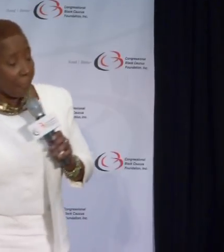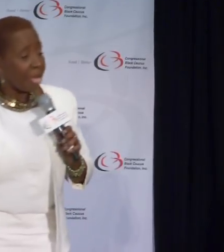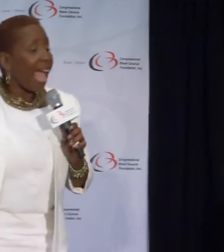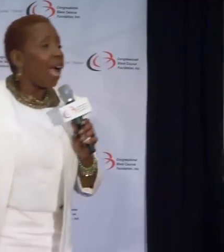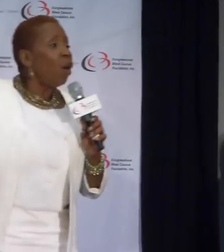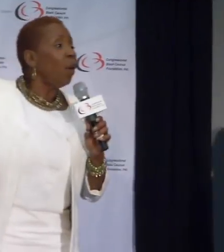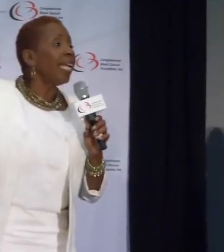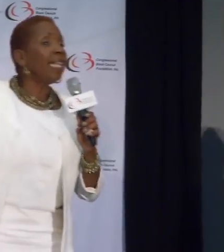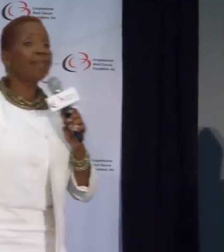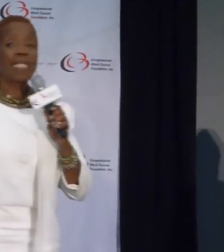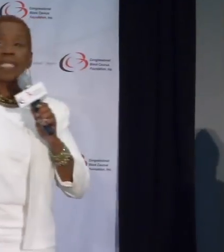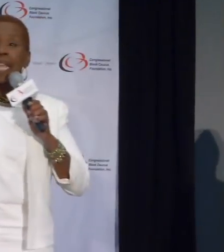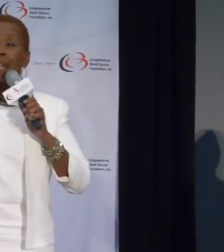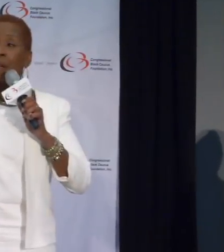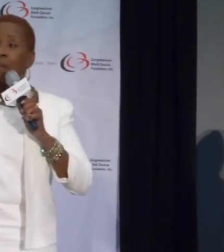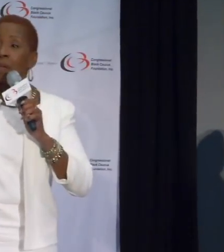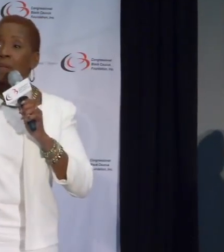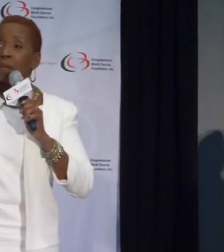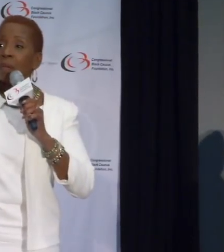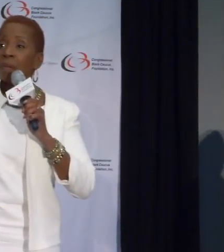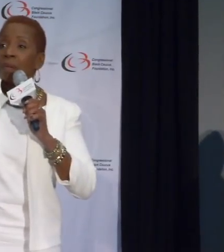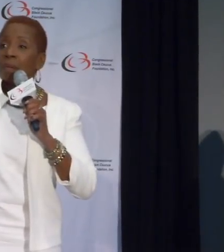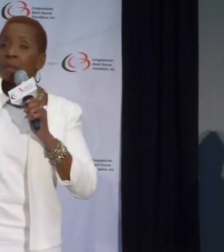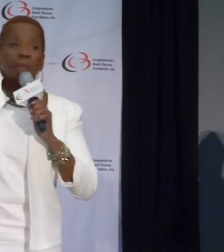anyway, who here loves a sale?